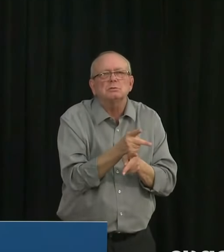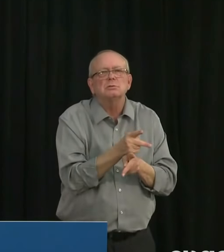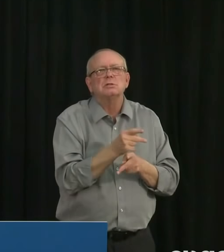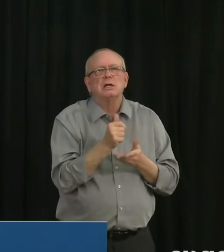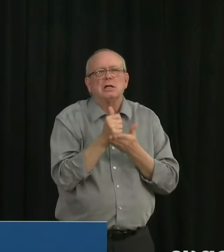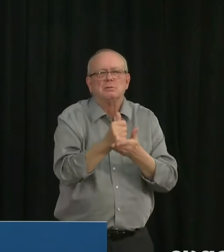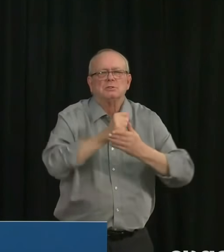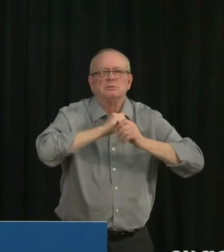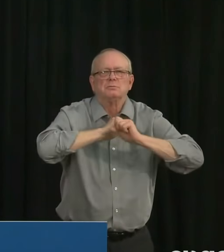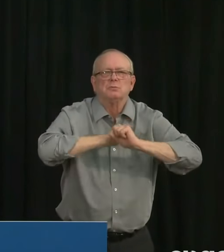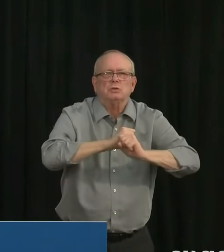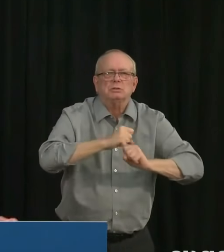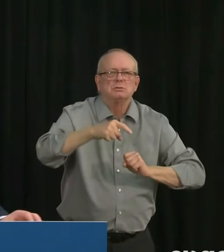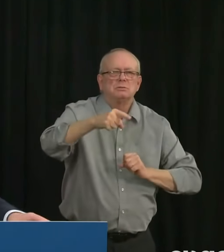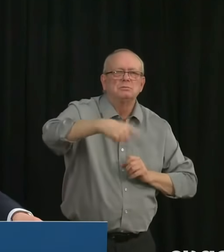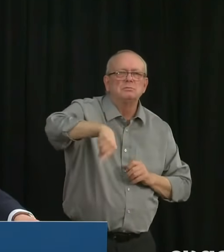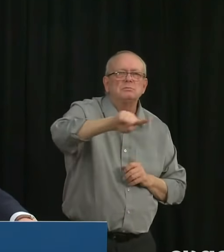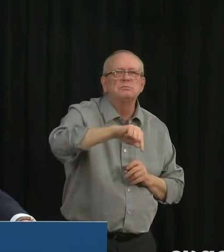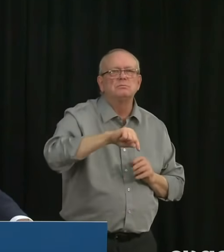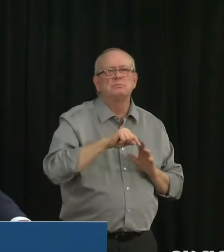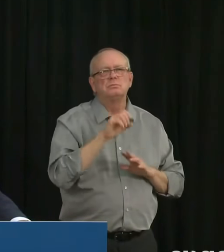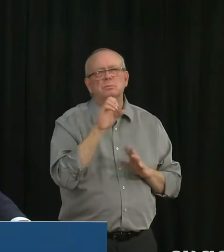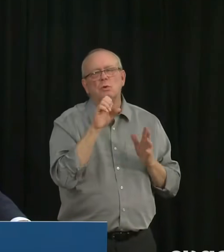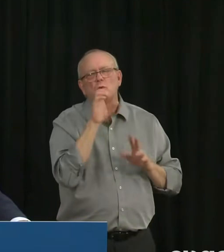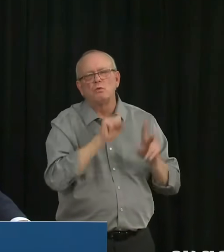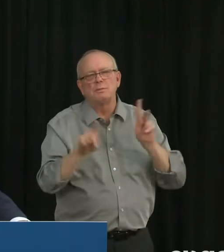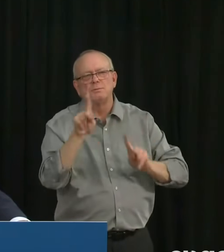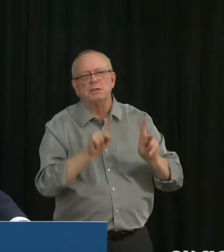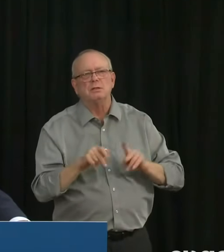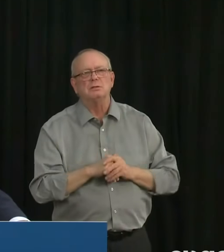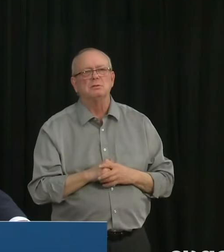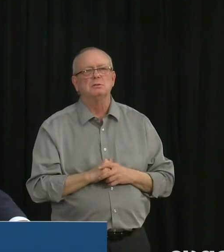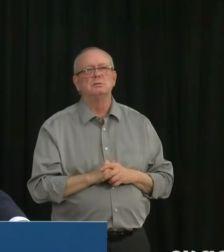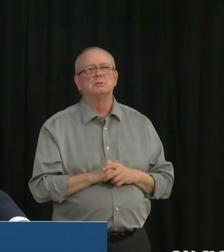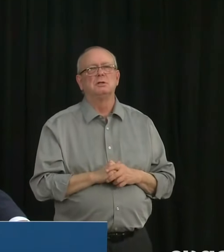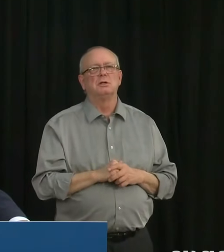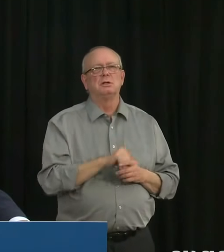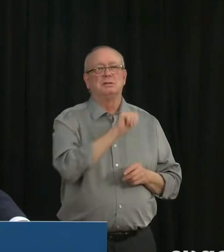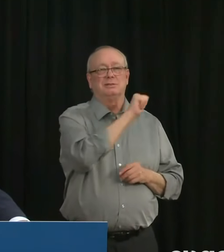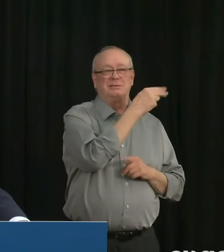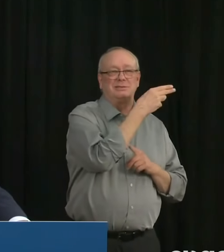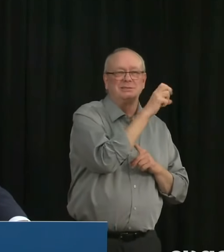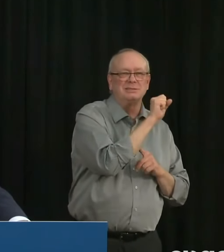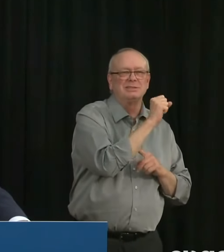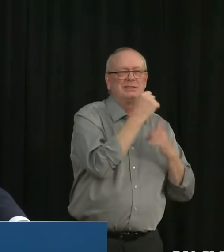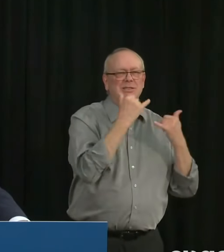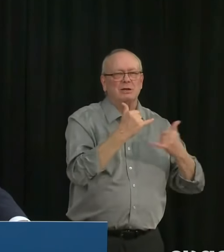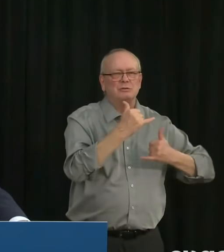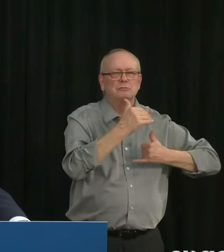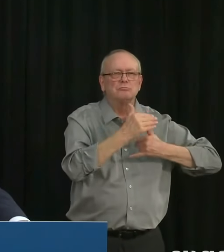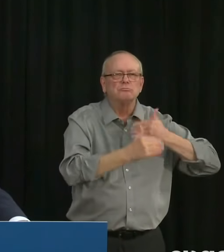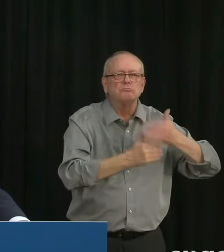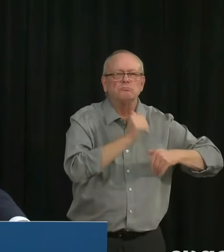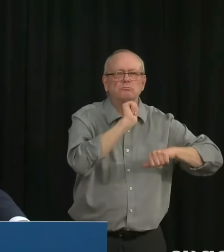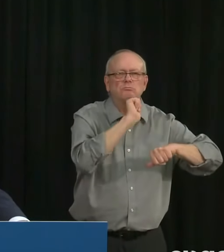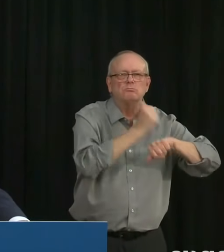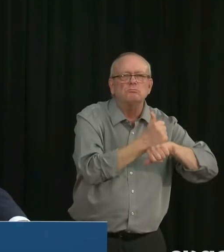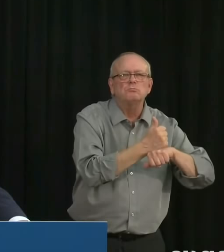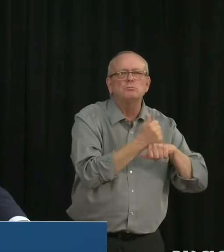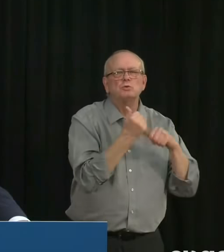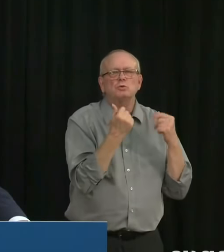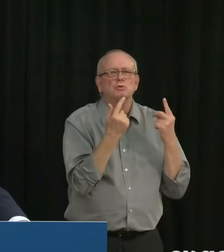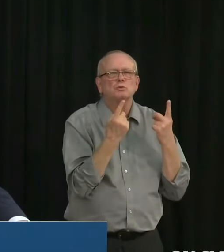province. AHS is finalizing logistics now and will provide more information on specific locations in the near